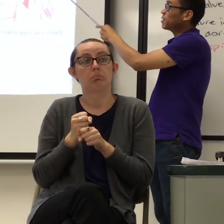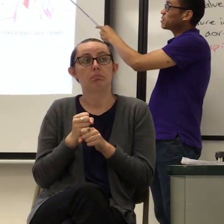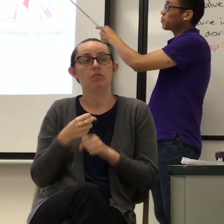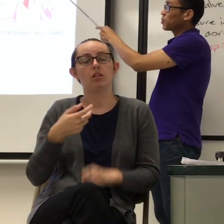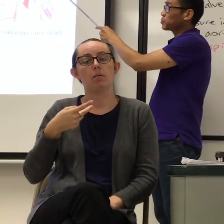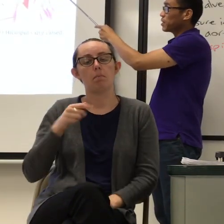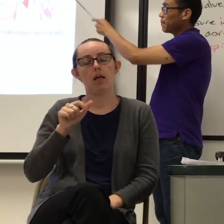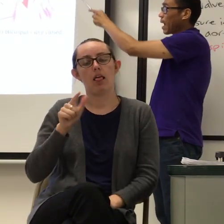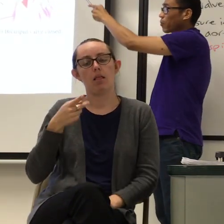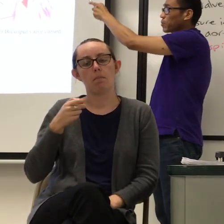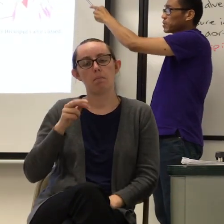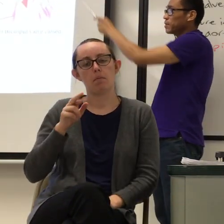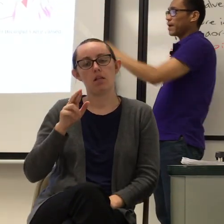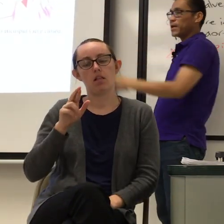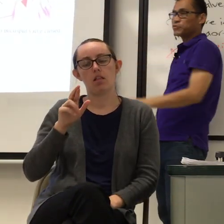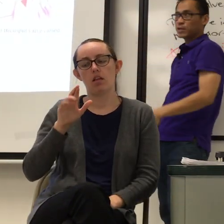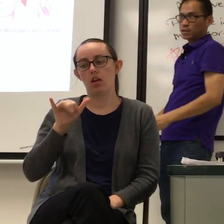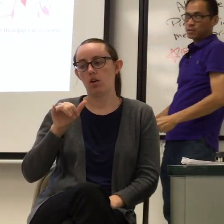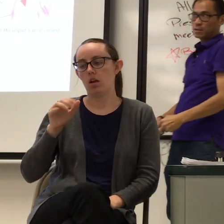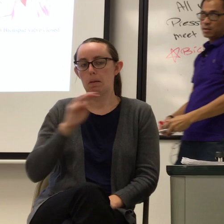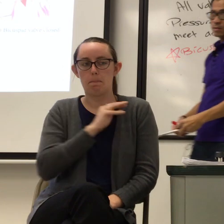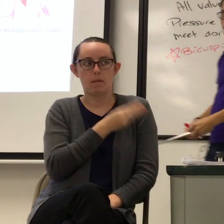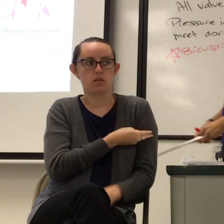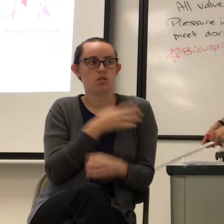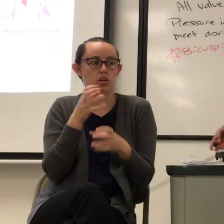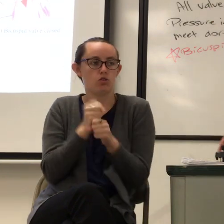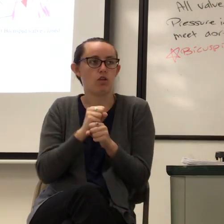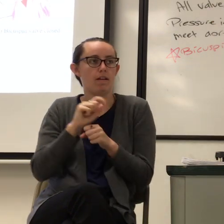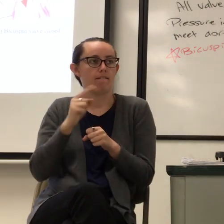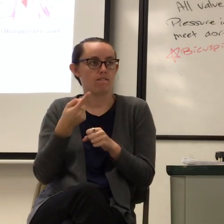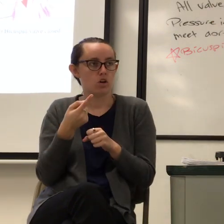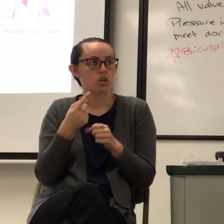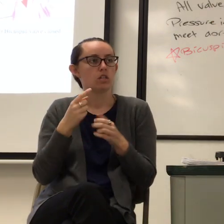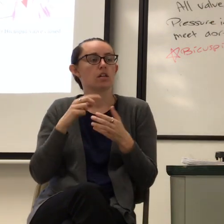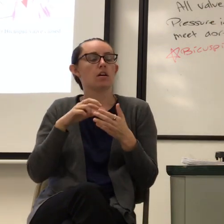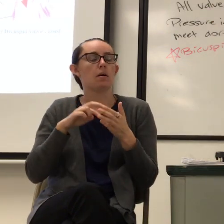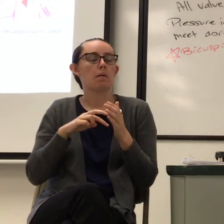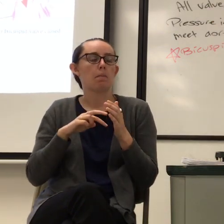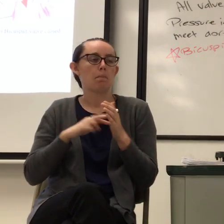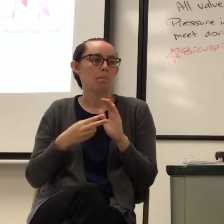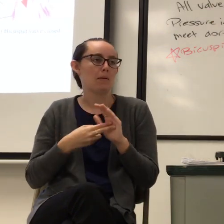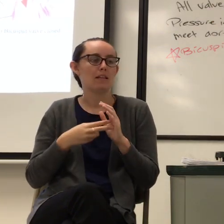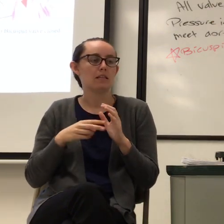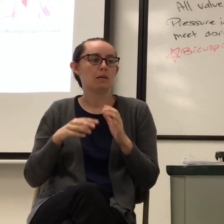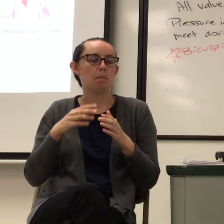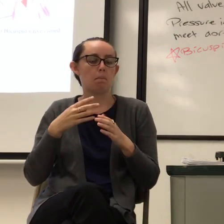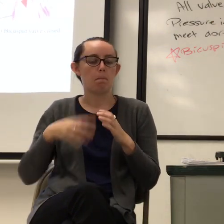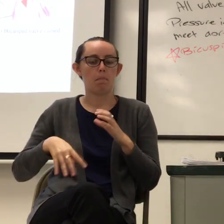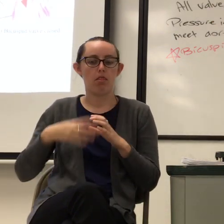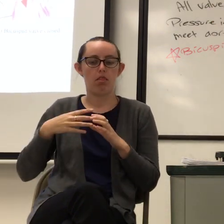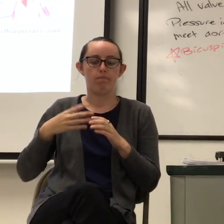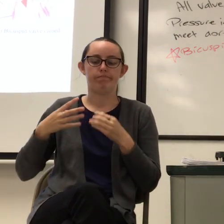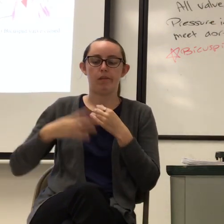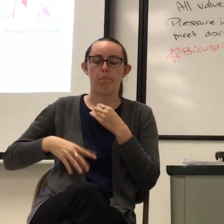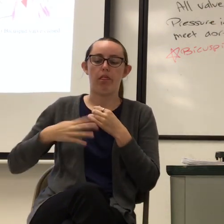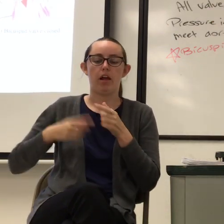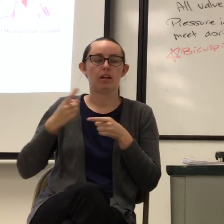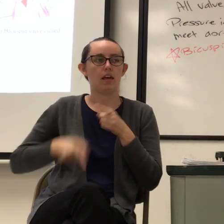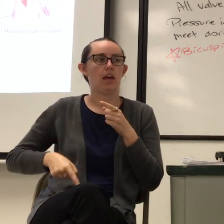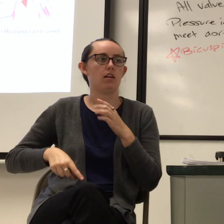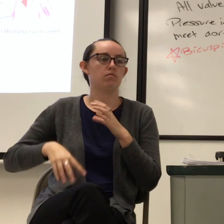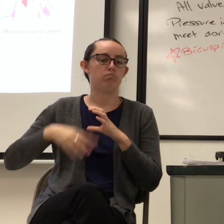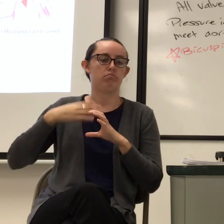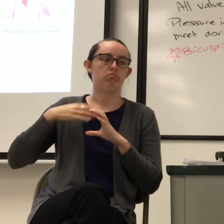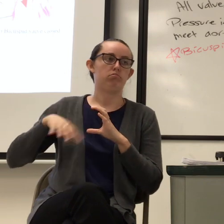so blood doesn't regurgitate backwards into the atria. So that's why you need those structures for the AV valves. They keep